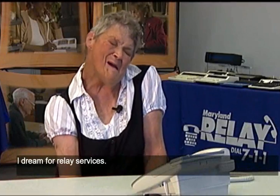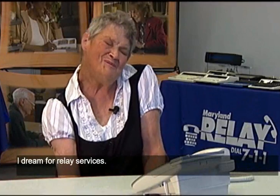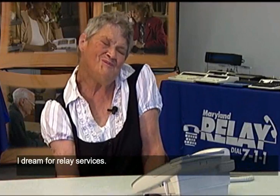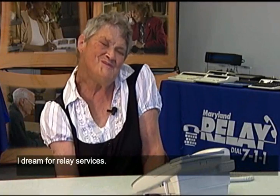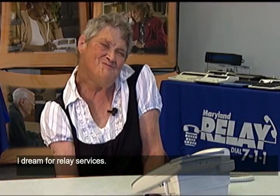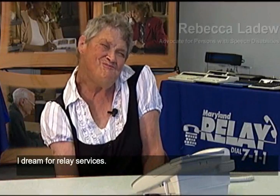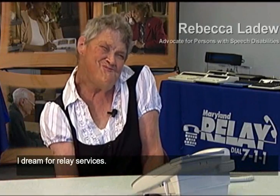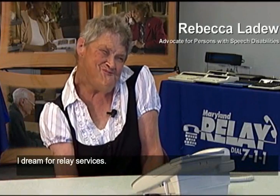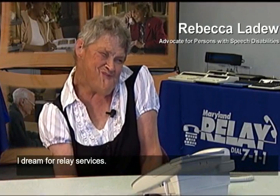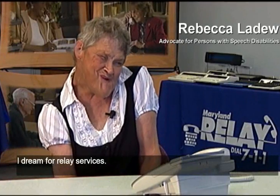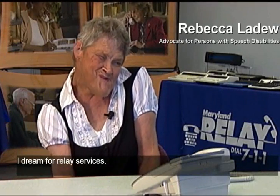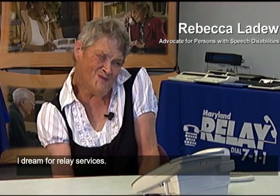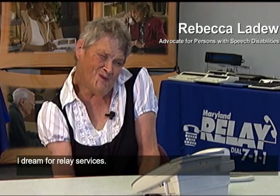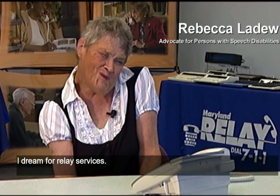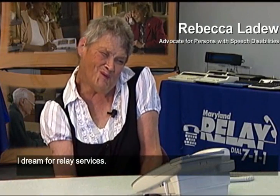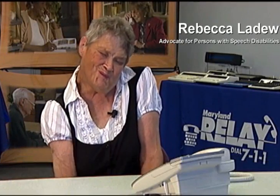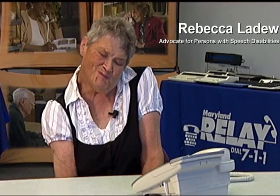I dream for relay services.